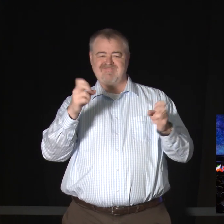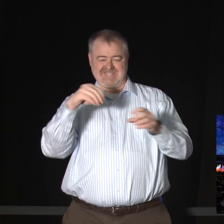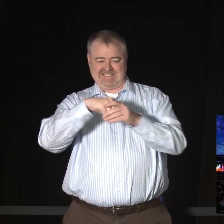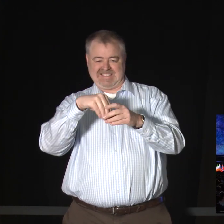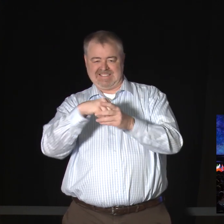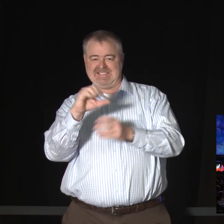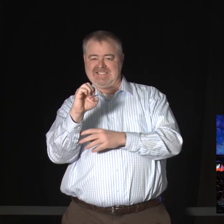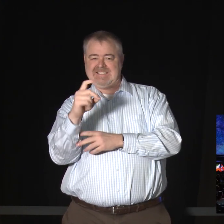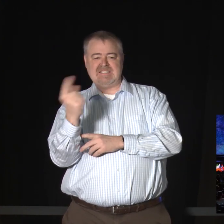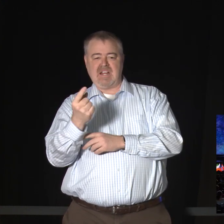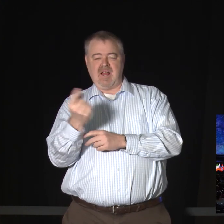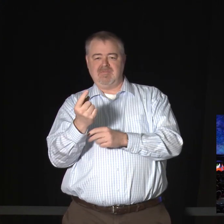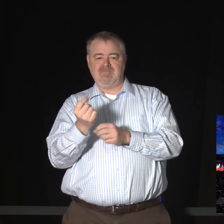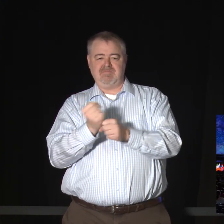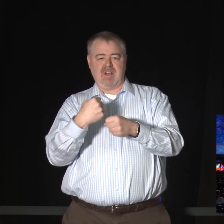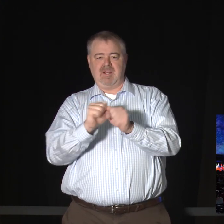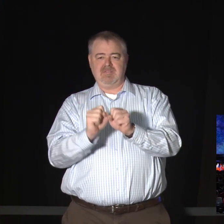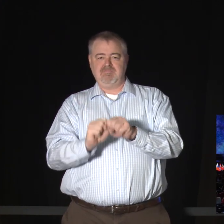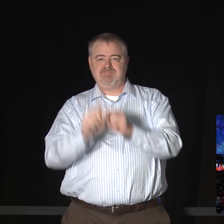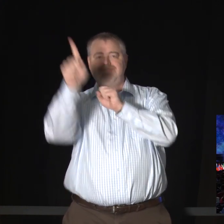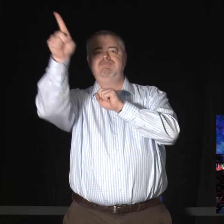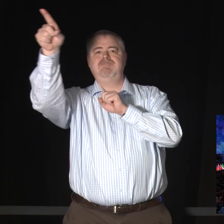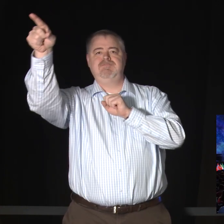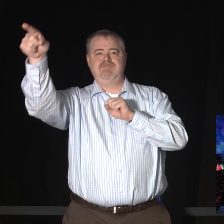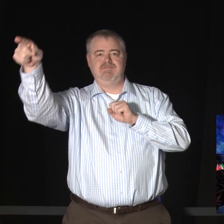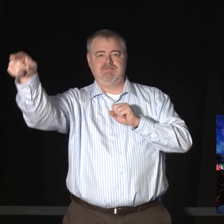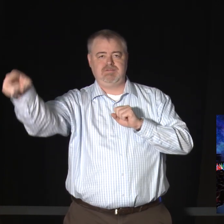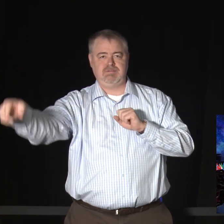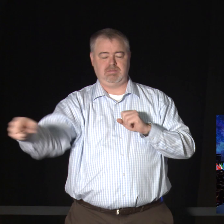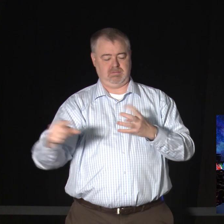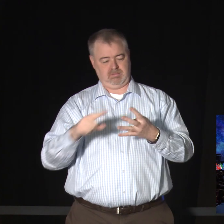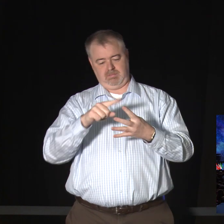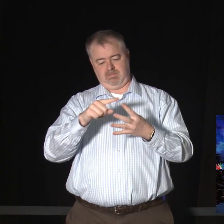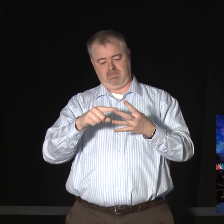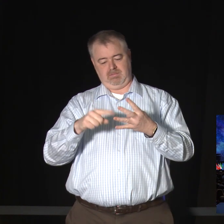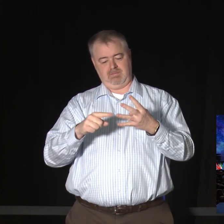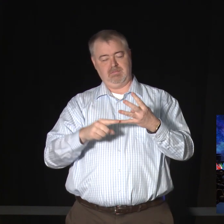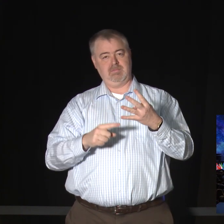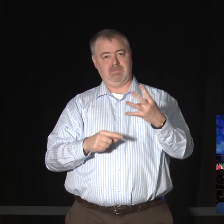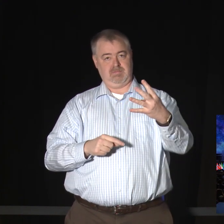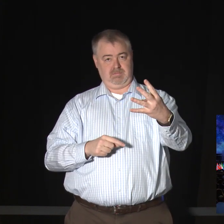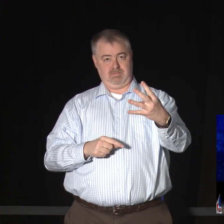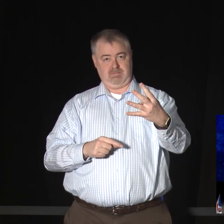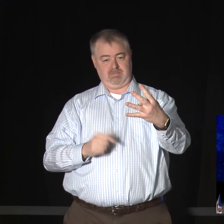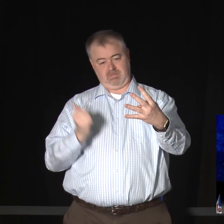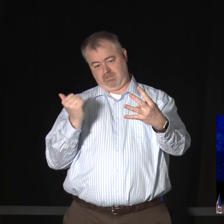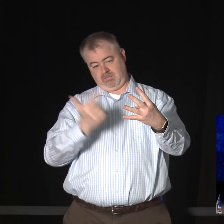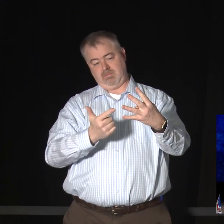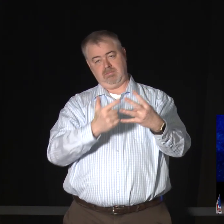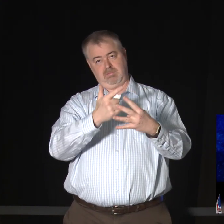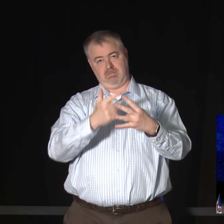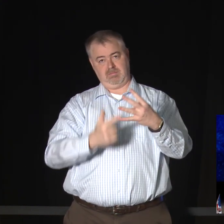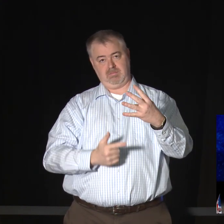some sort of mechanism that causes it to launch. But every one of these happen